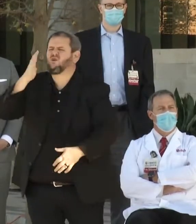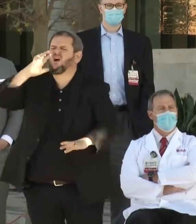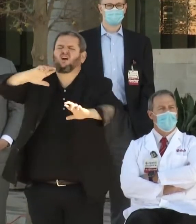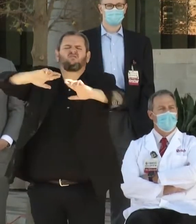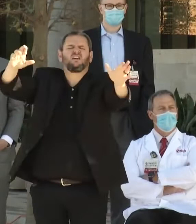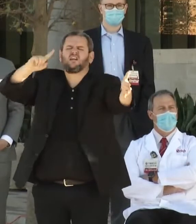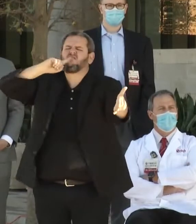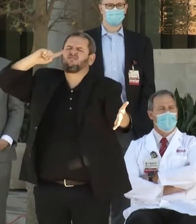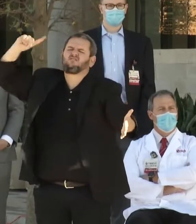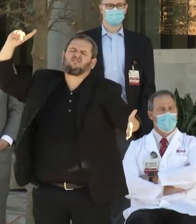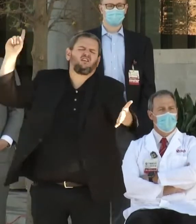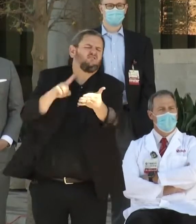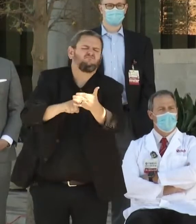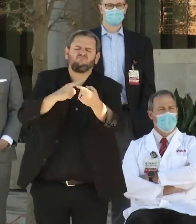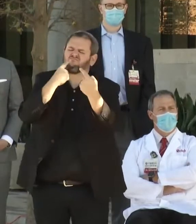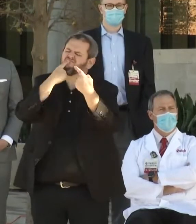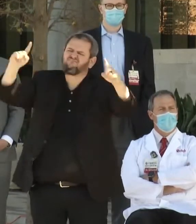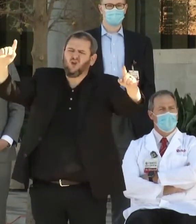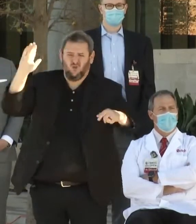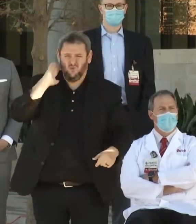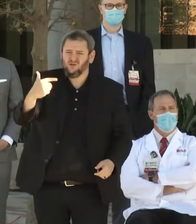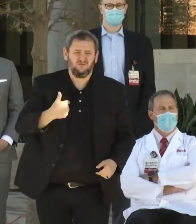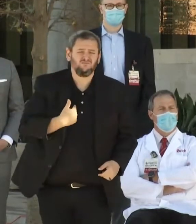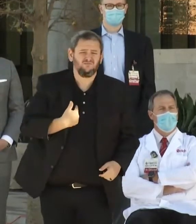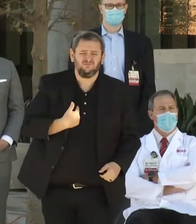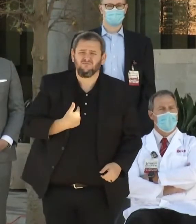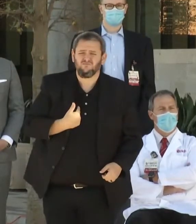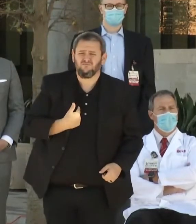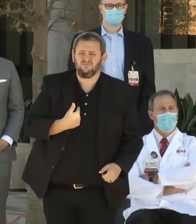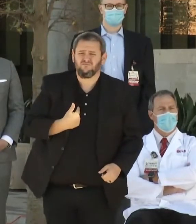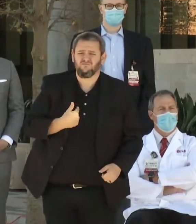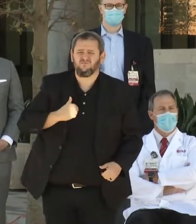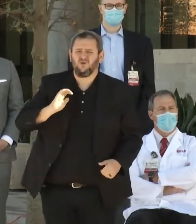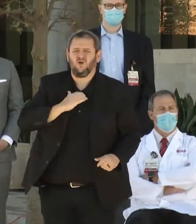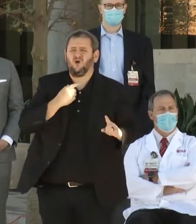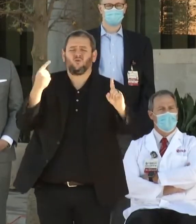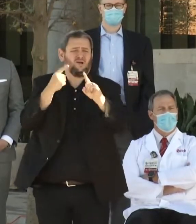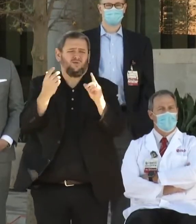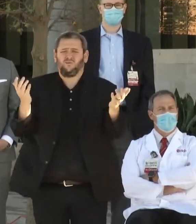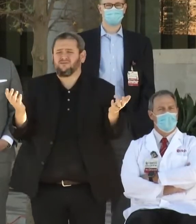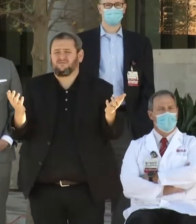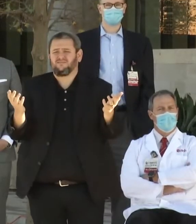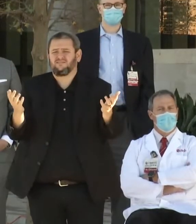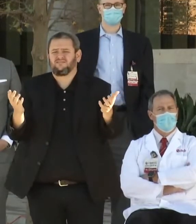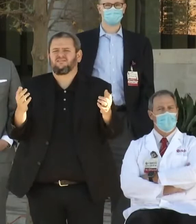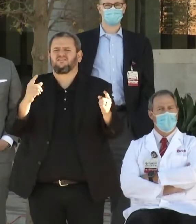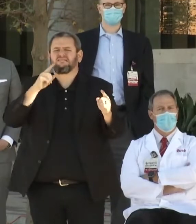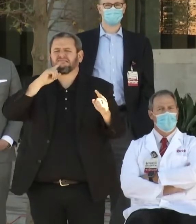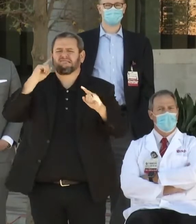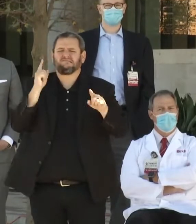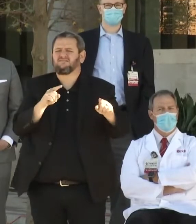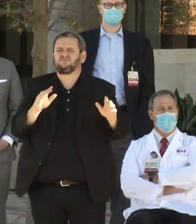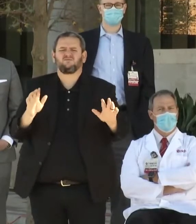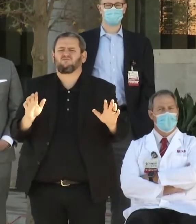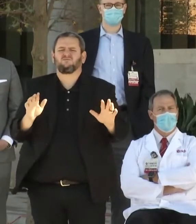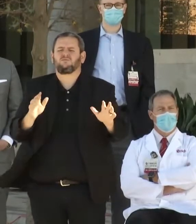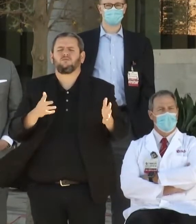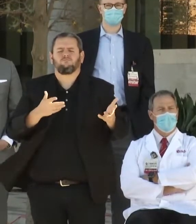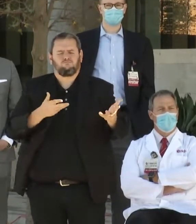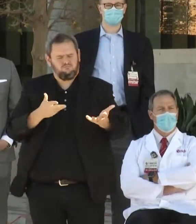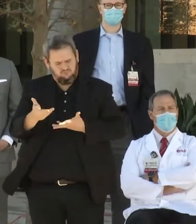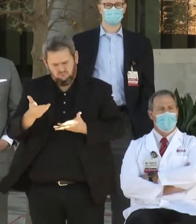is to continue to work together with our medical community on the best ways to keep Oklahomans safe and healthy, and I